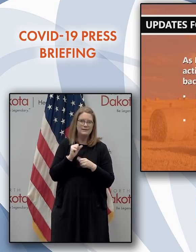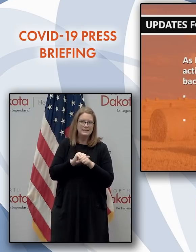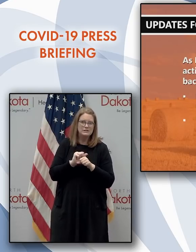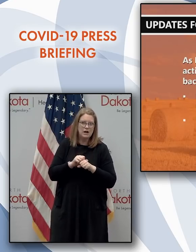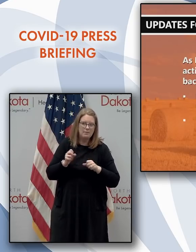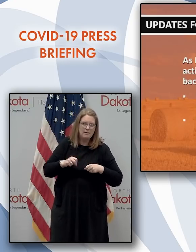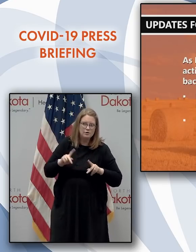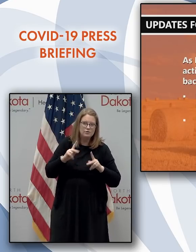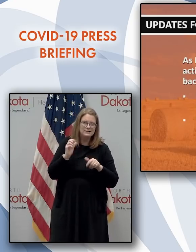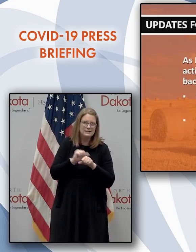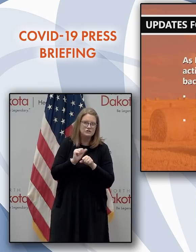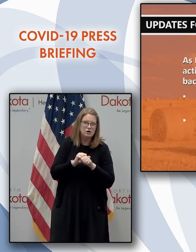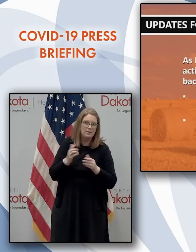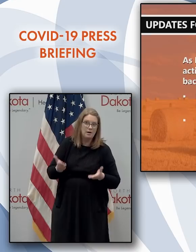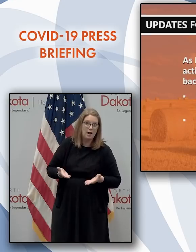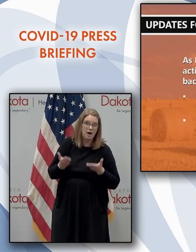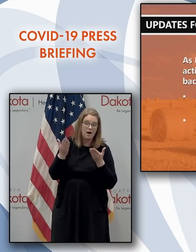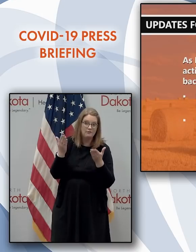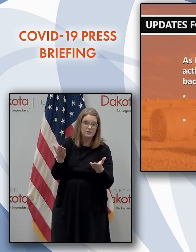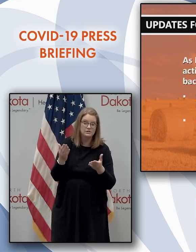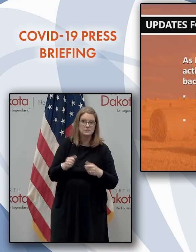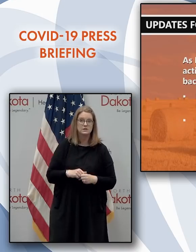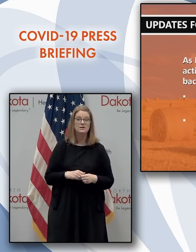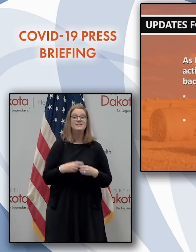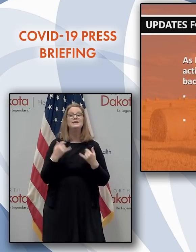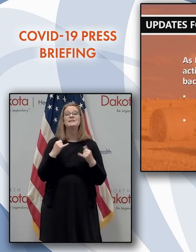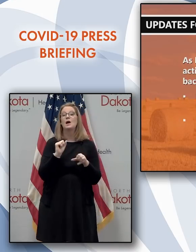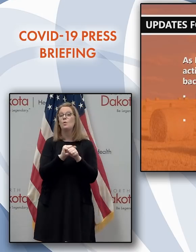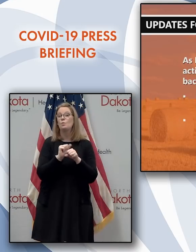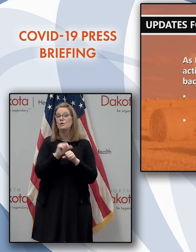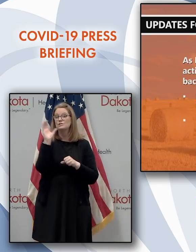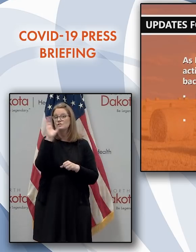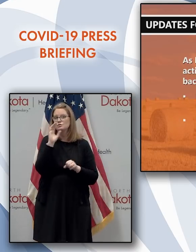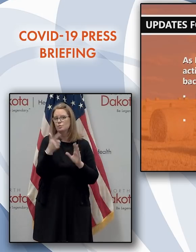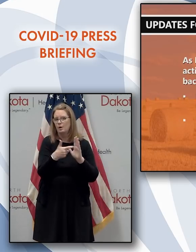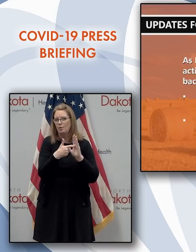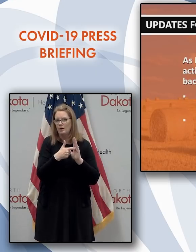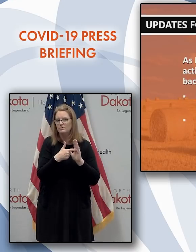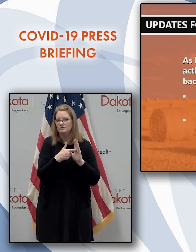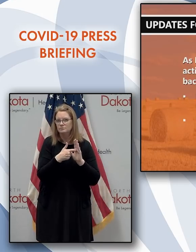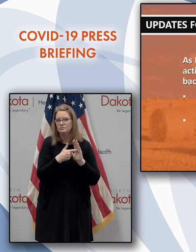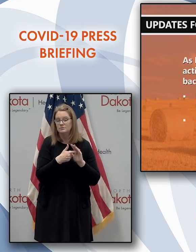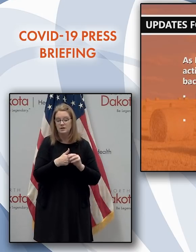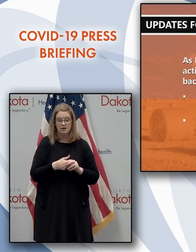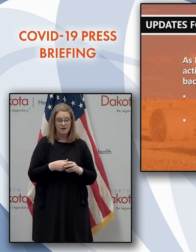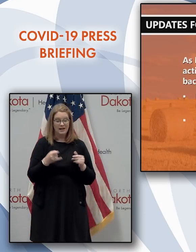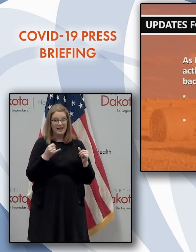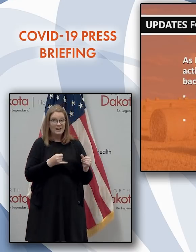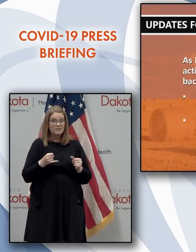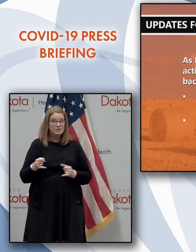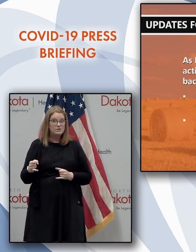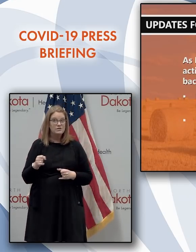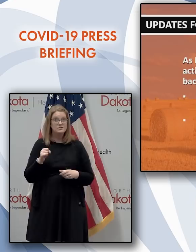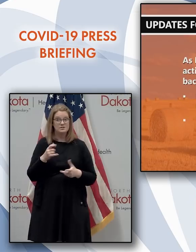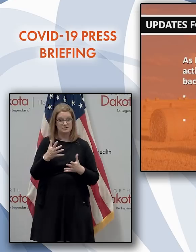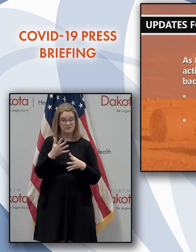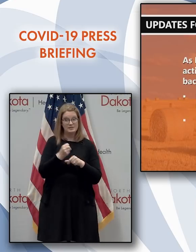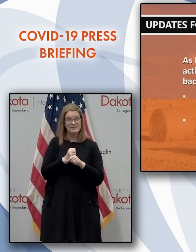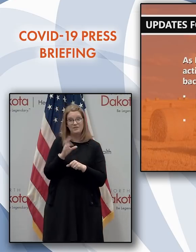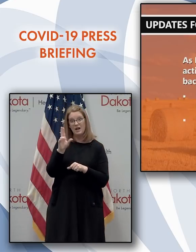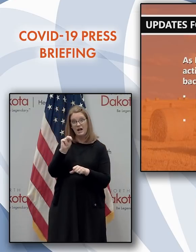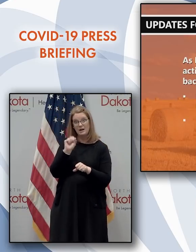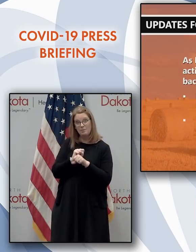job offers. So with the work searches once again being required, if an individual receiving unemployment insurance